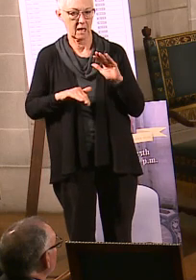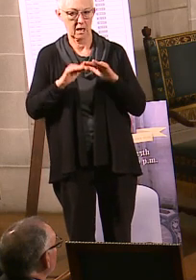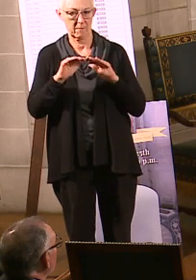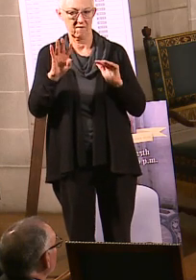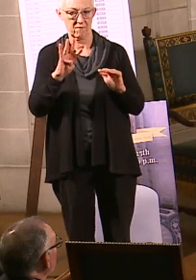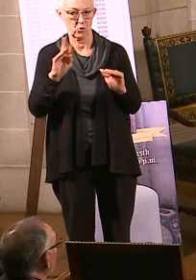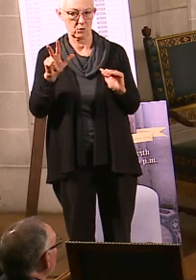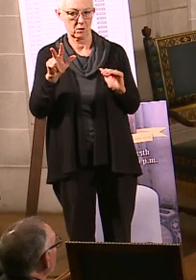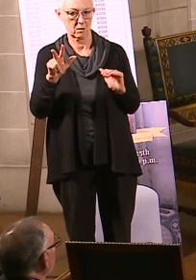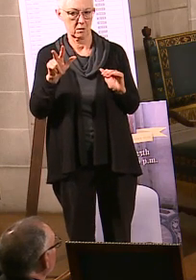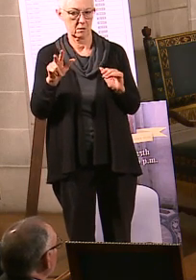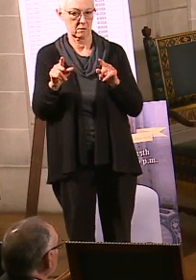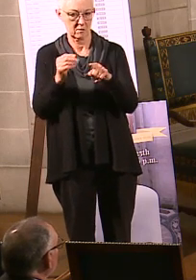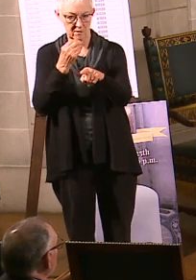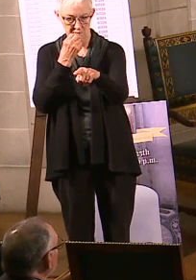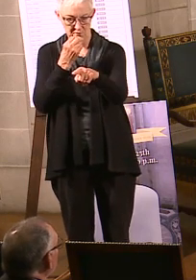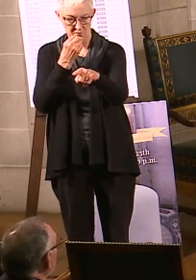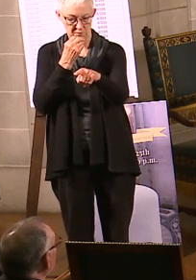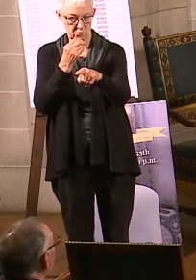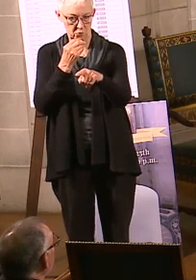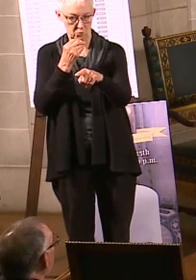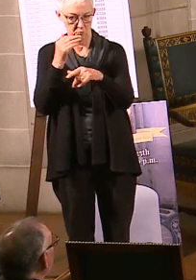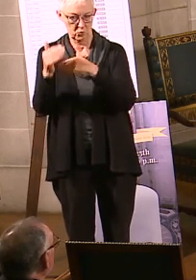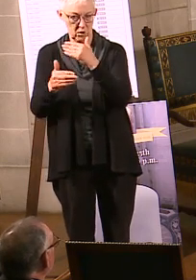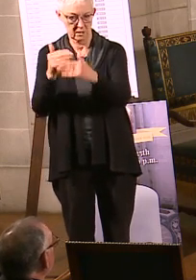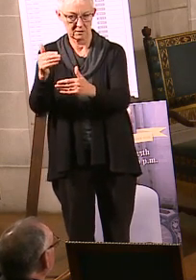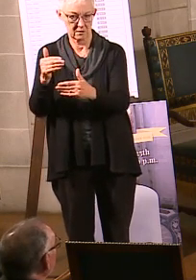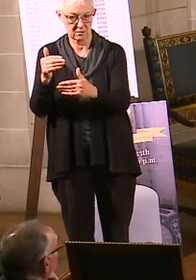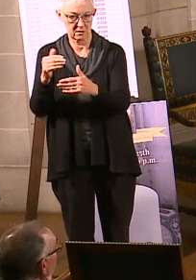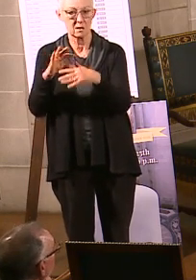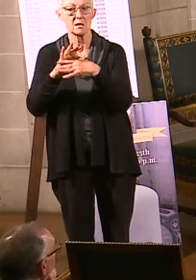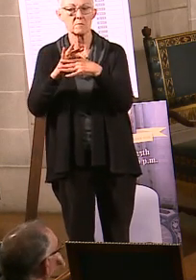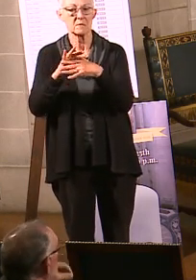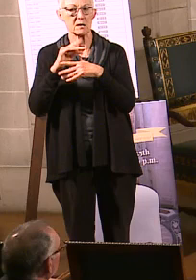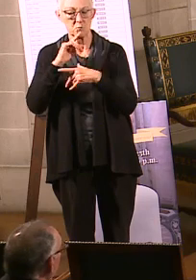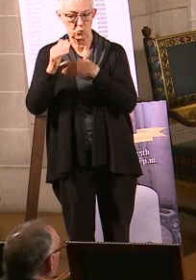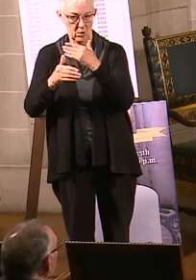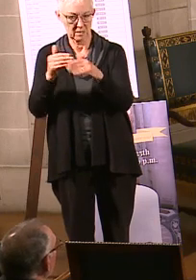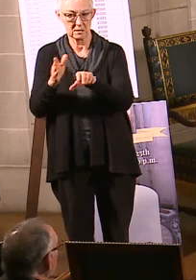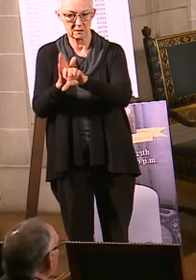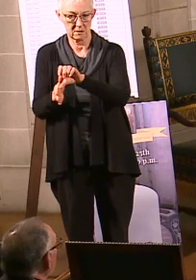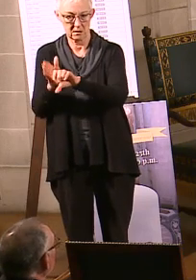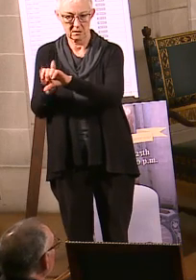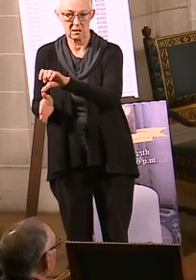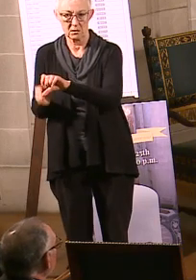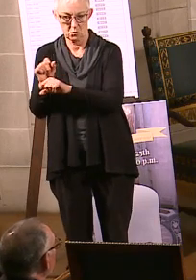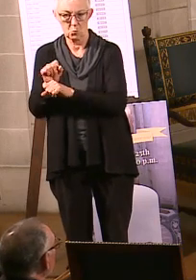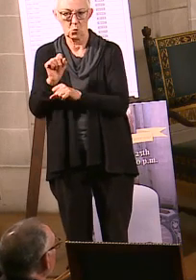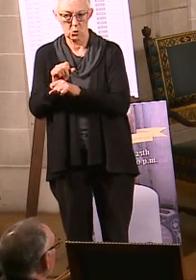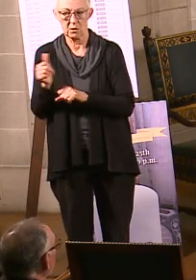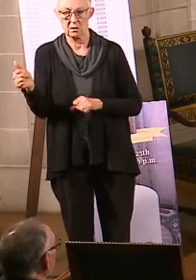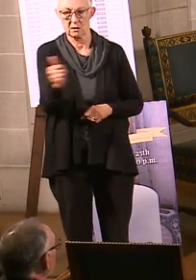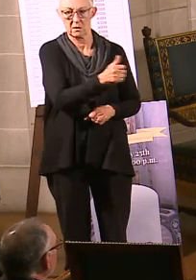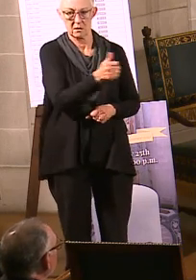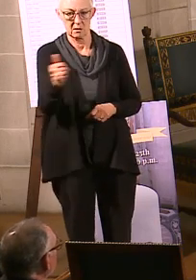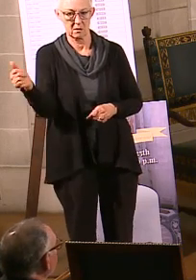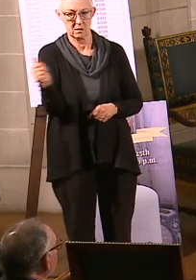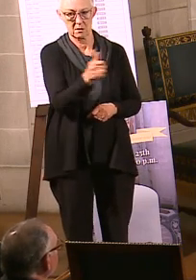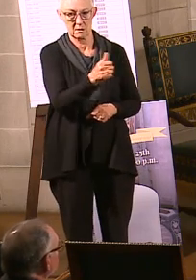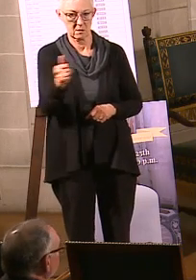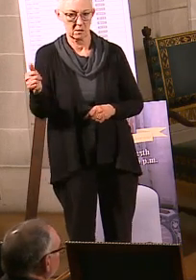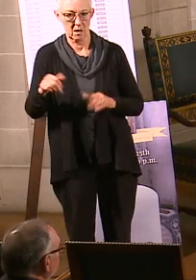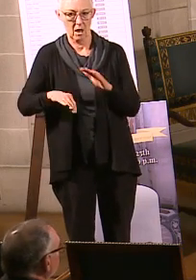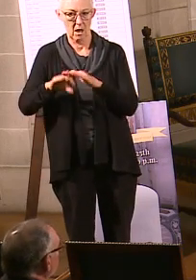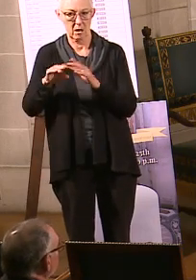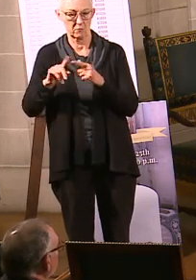food processors are 43. Take, Yeah. meat processing people that are allowed to go back and forth to work, but the 43 Yeah. in hotels. So